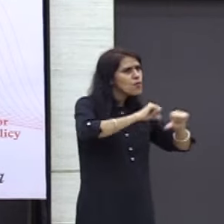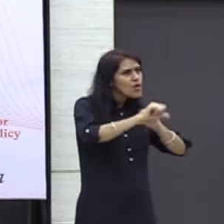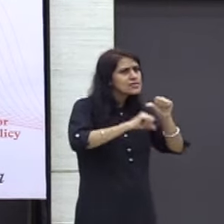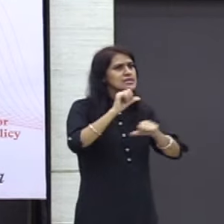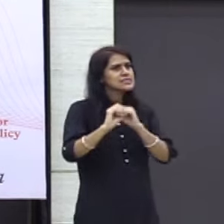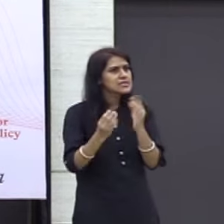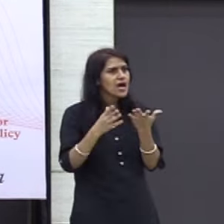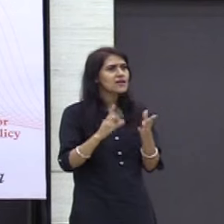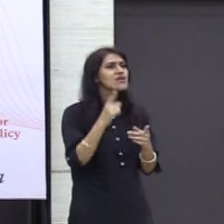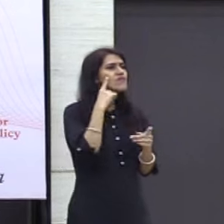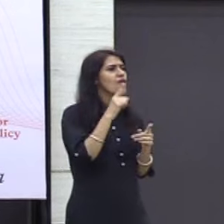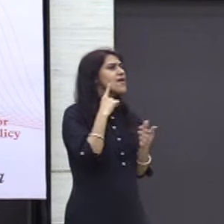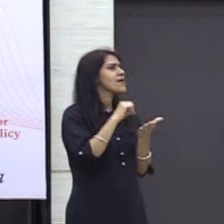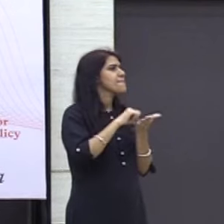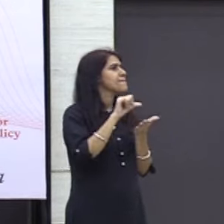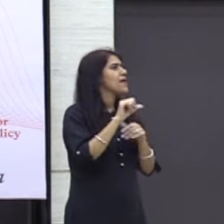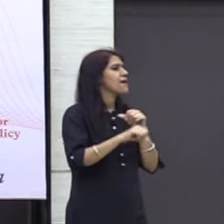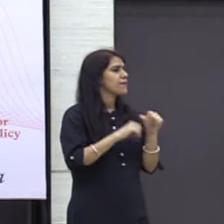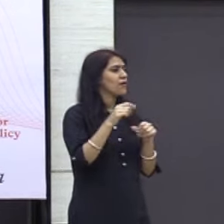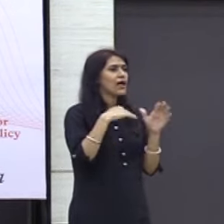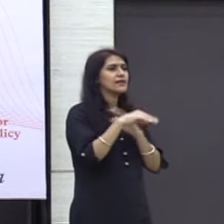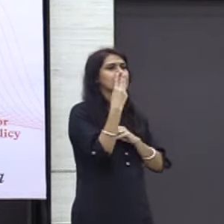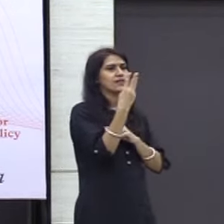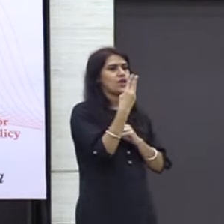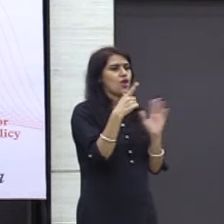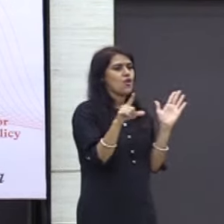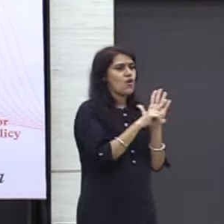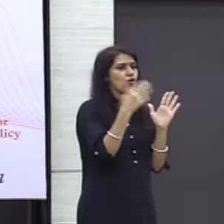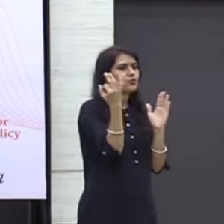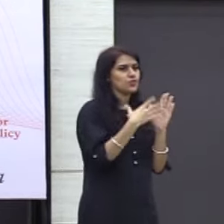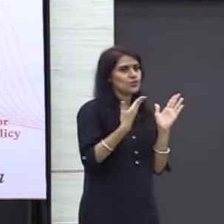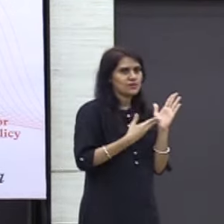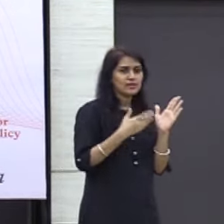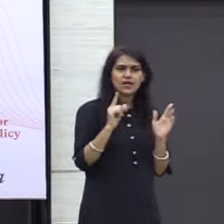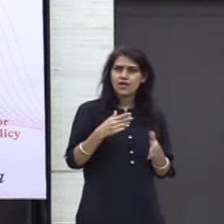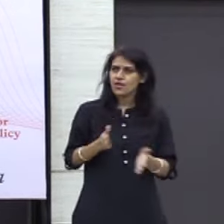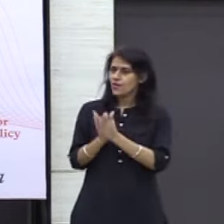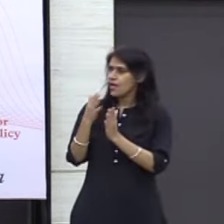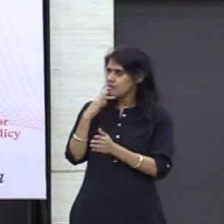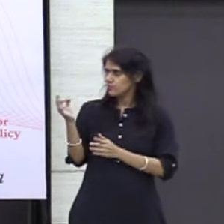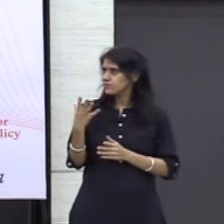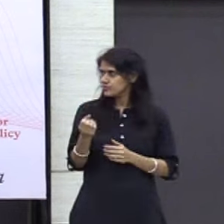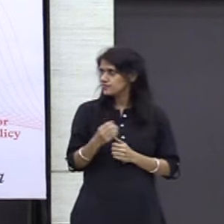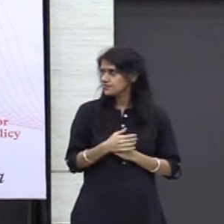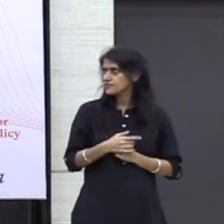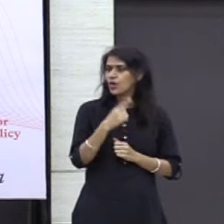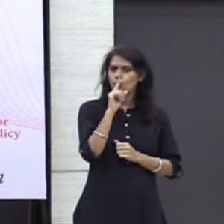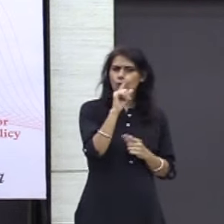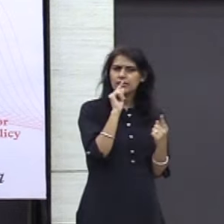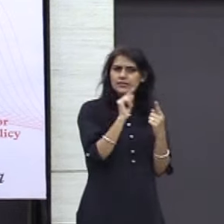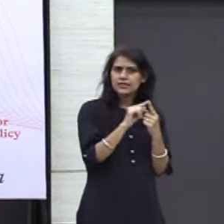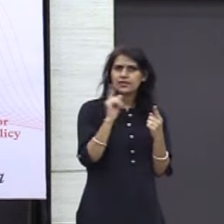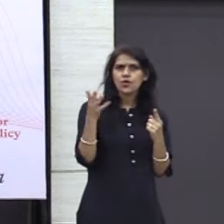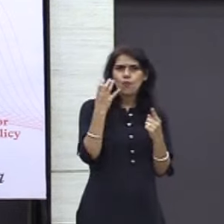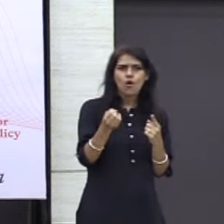making official amendments to these three legislations. I want to ask you that if there was one thing that you